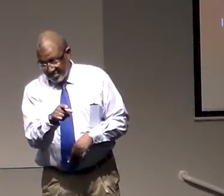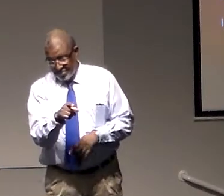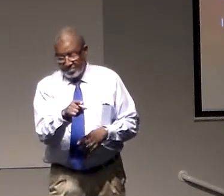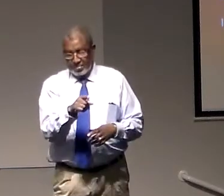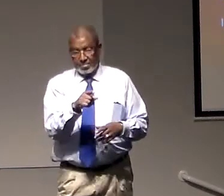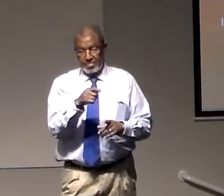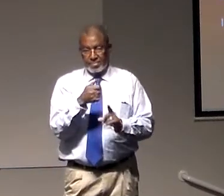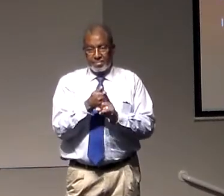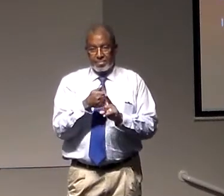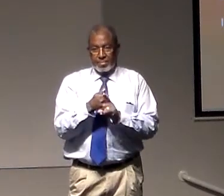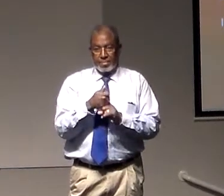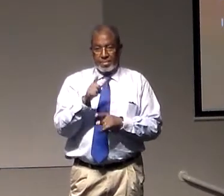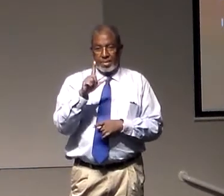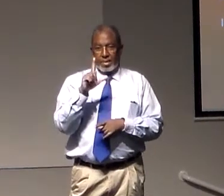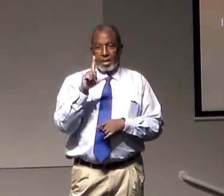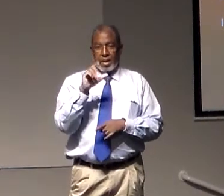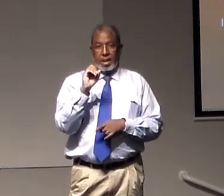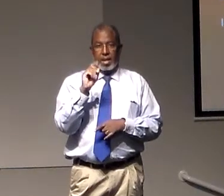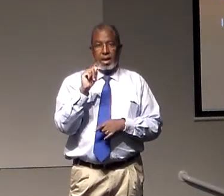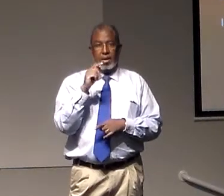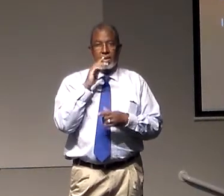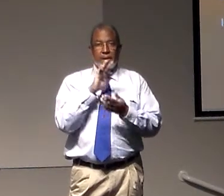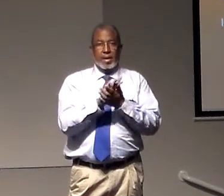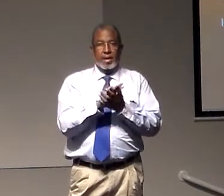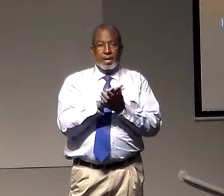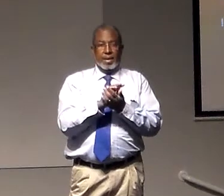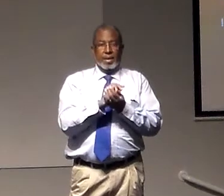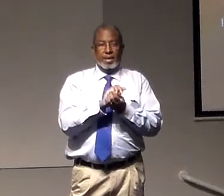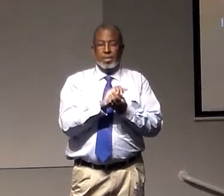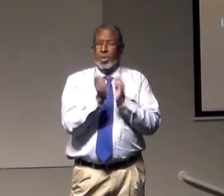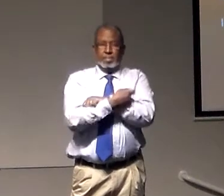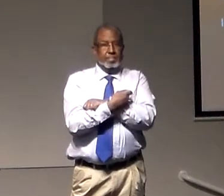She immediately turned